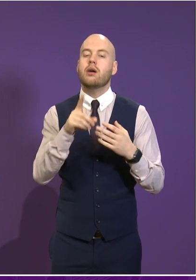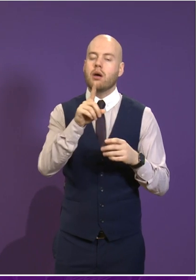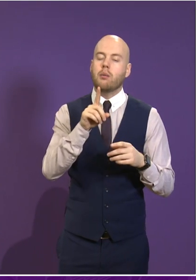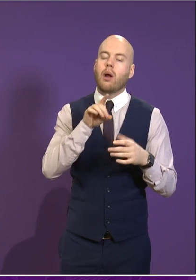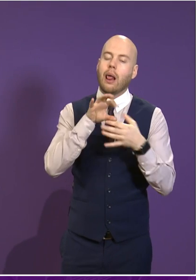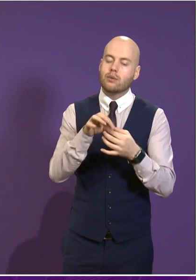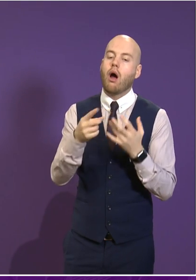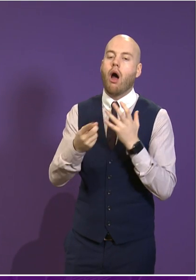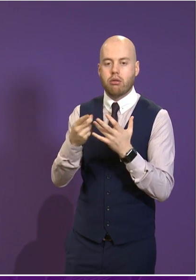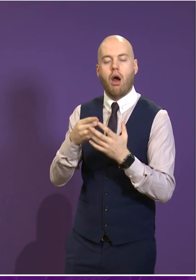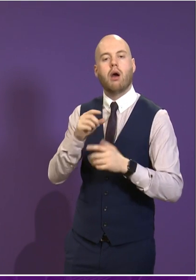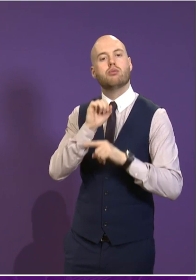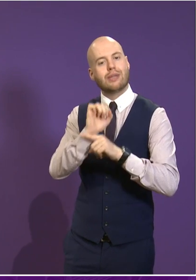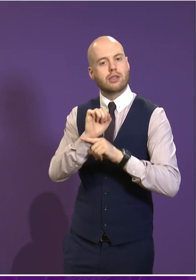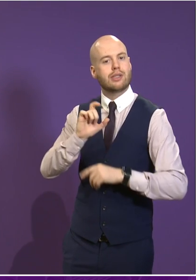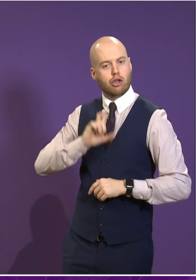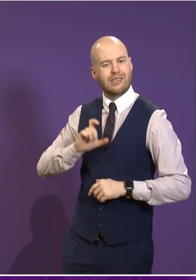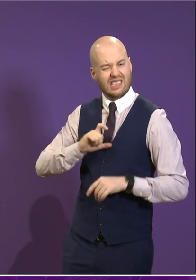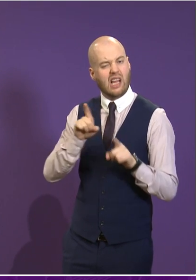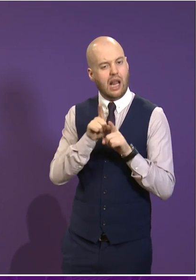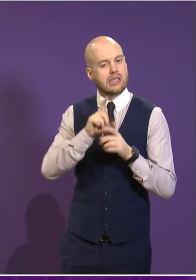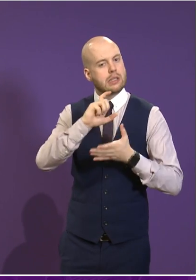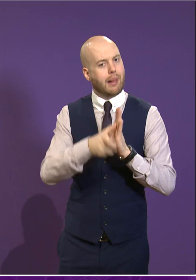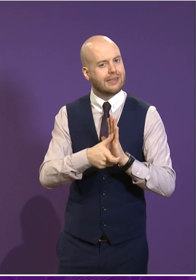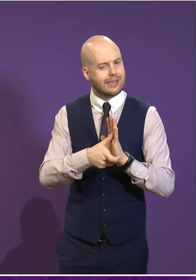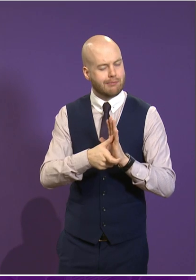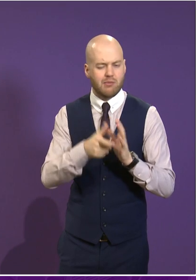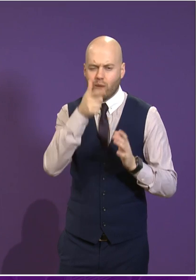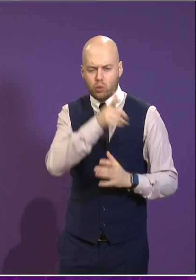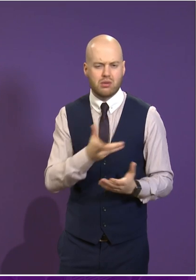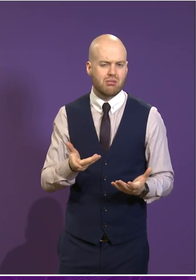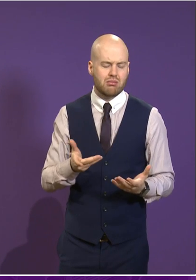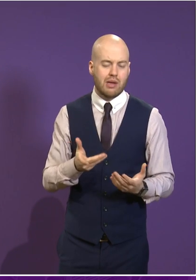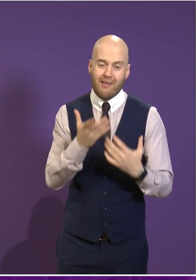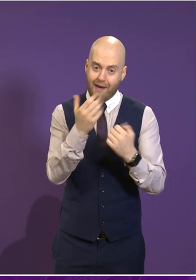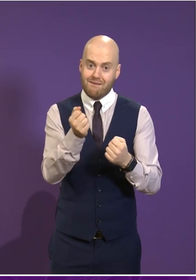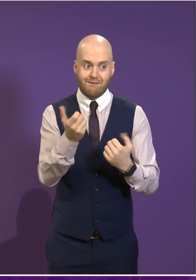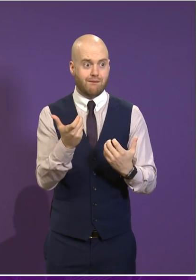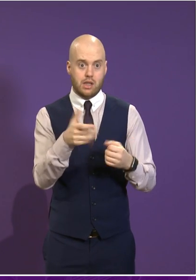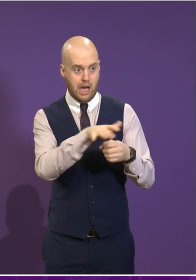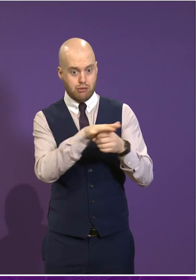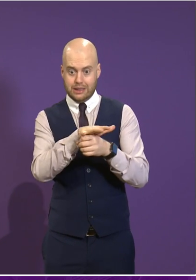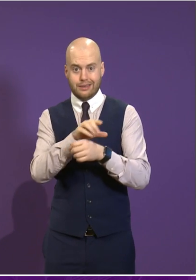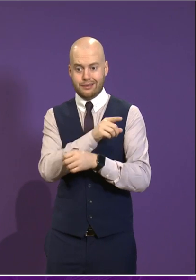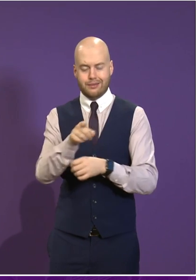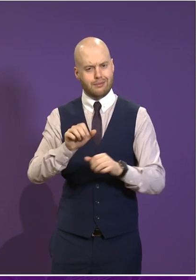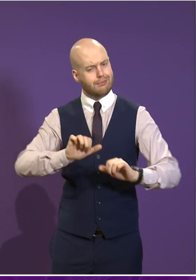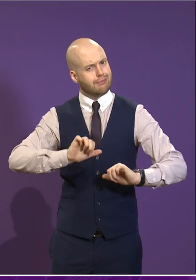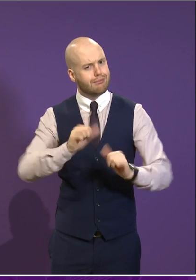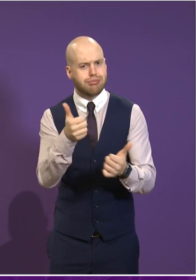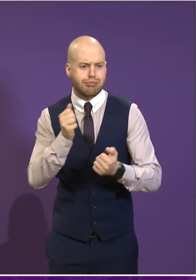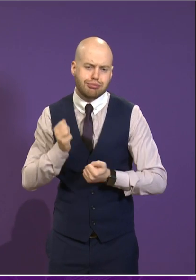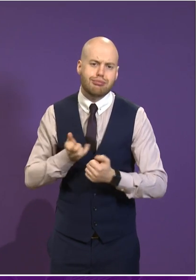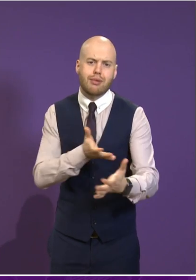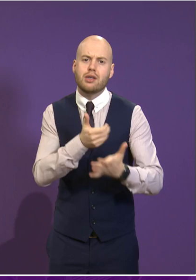but in this case, particularly disability, because there are areas of very good provision in